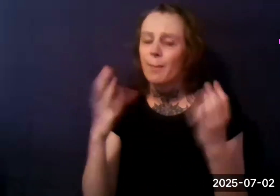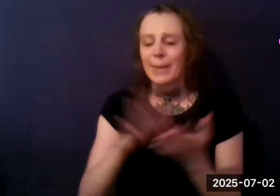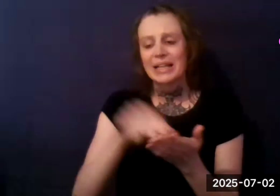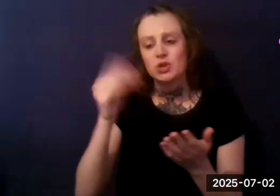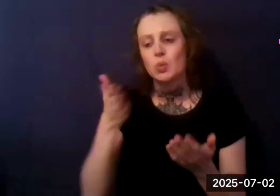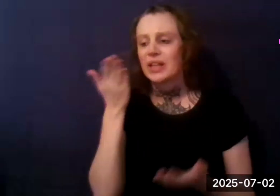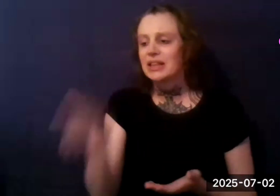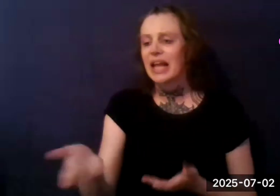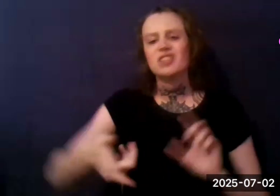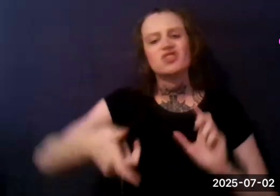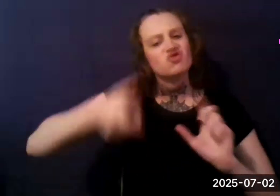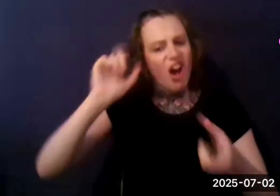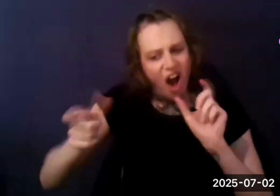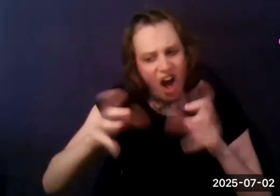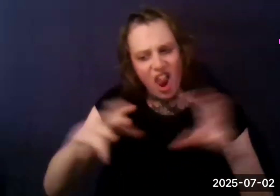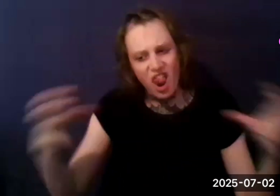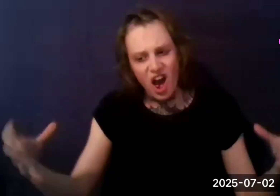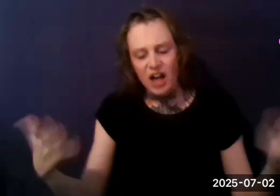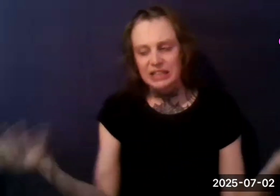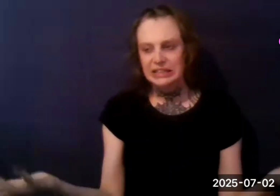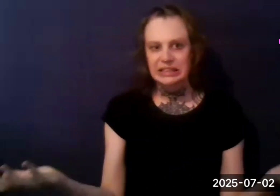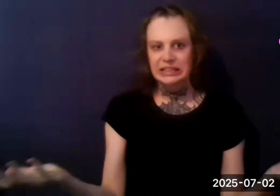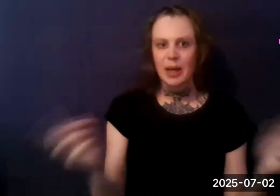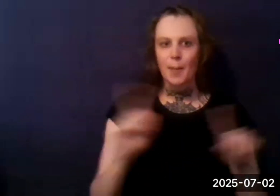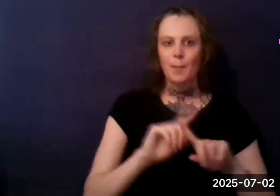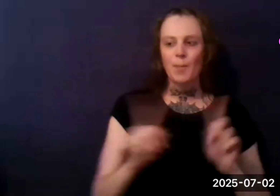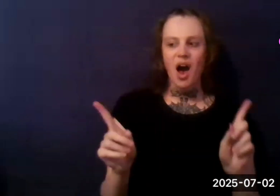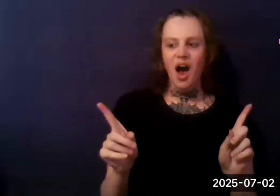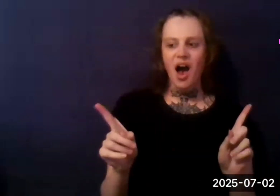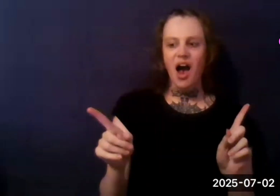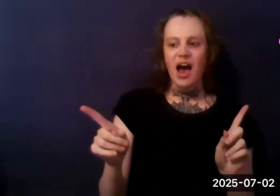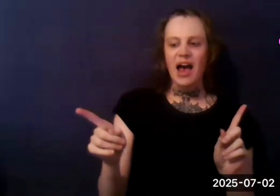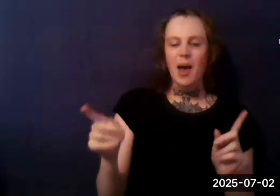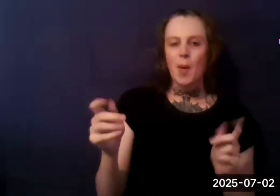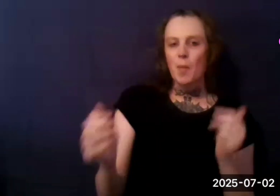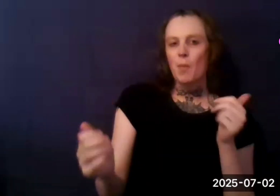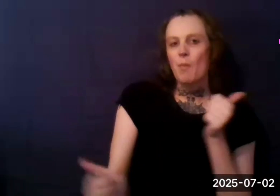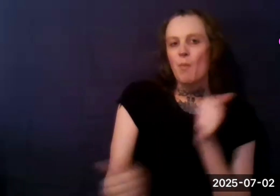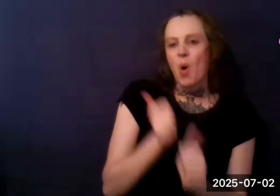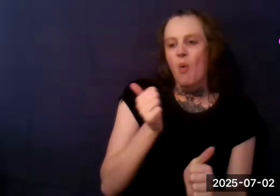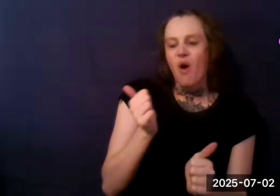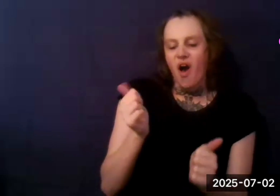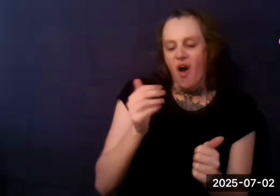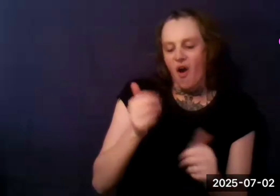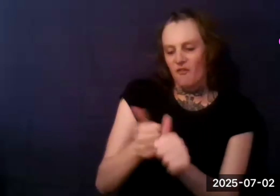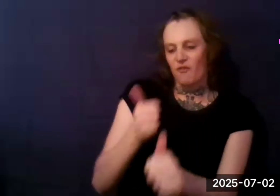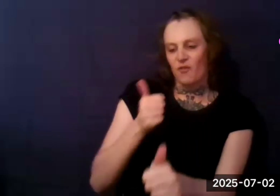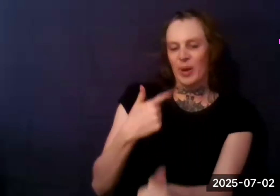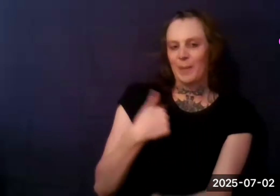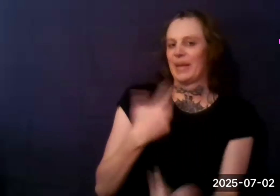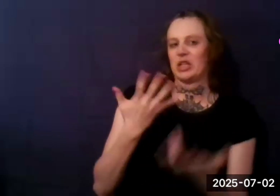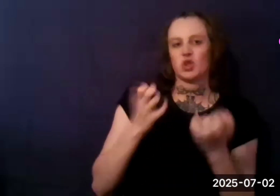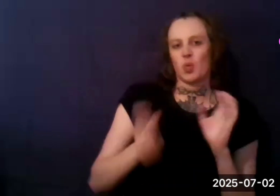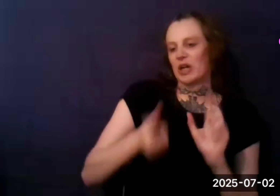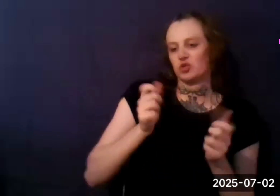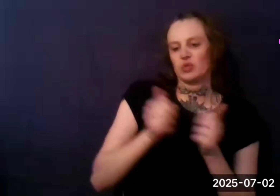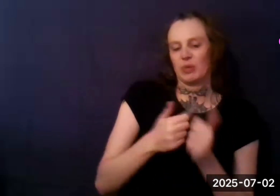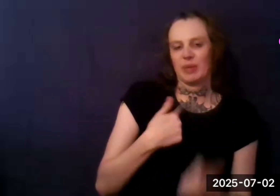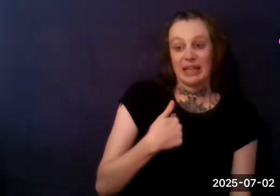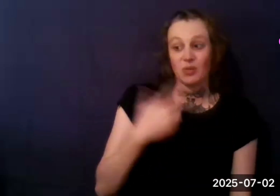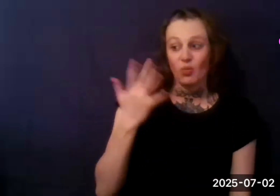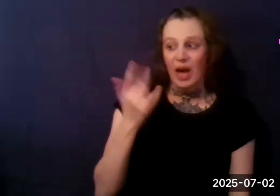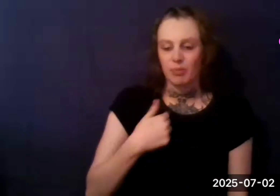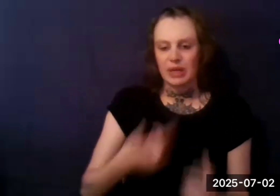where people were like, no, like you can kind of do your own thing. I think we're to go drink on our own. Like my first blackout was like a month into college. And then that was